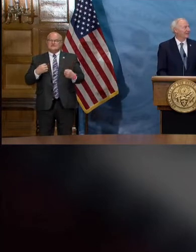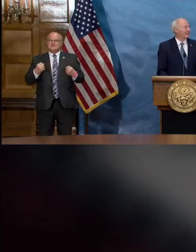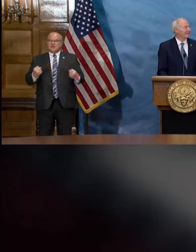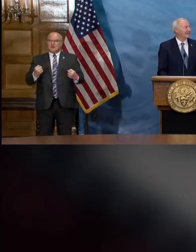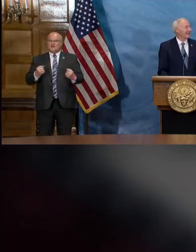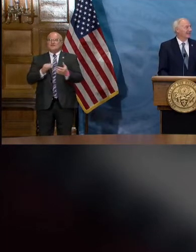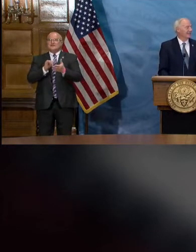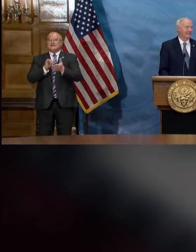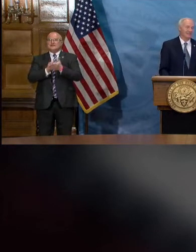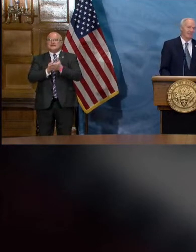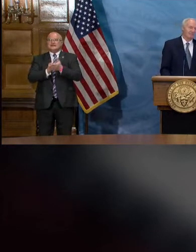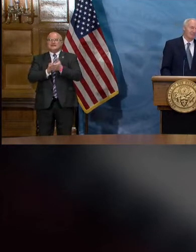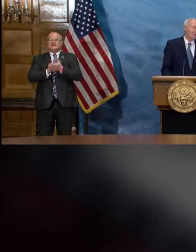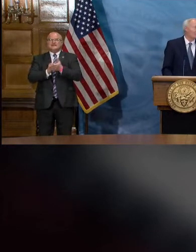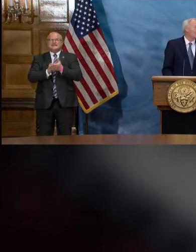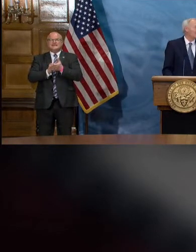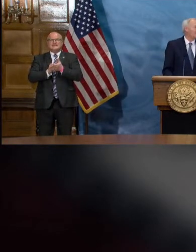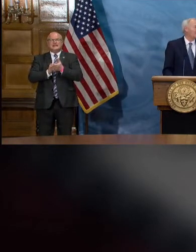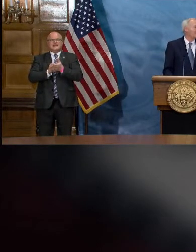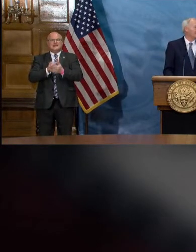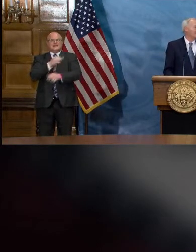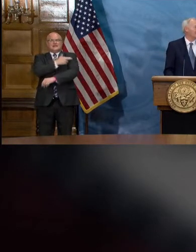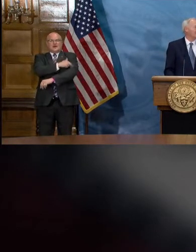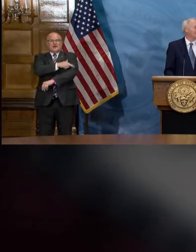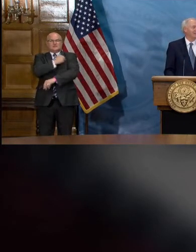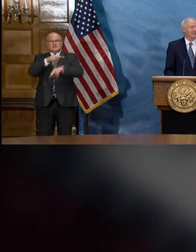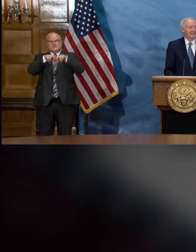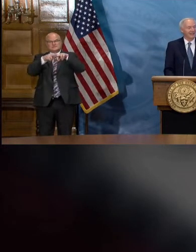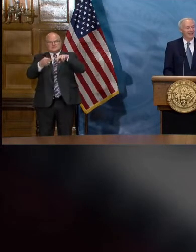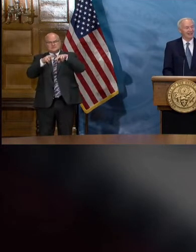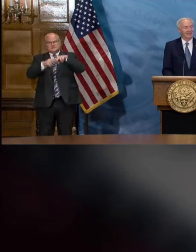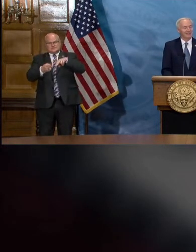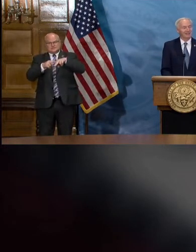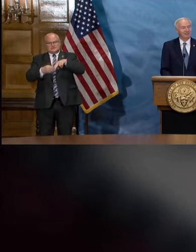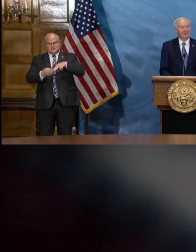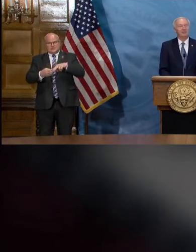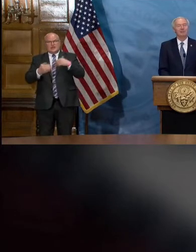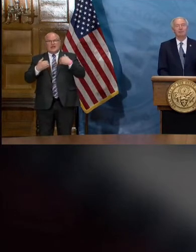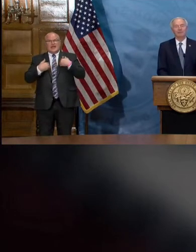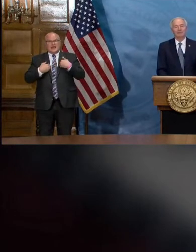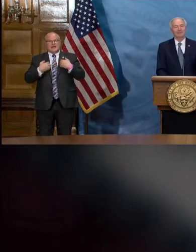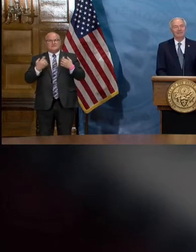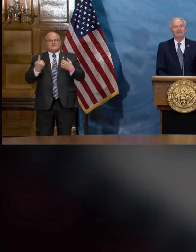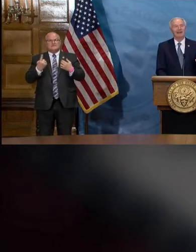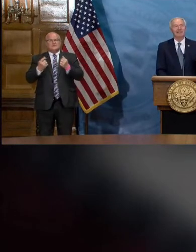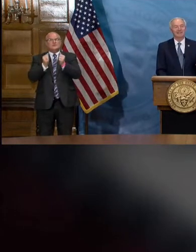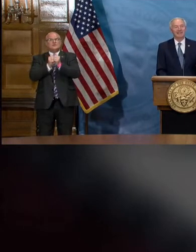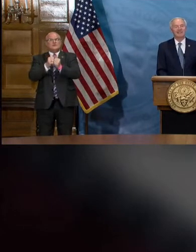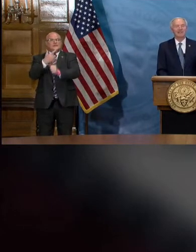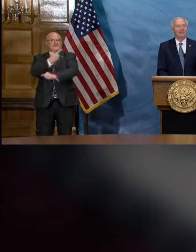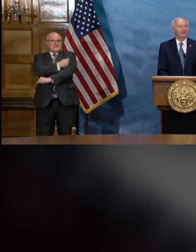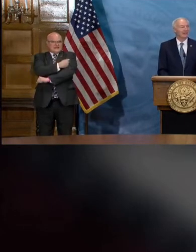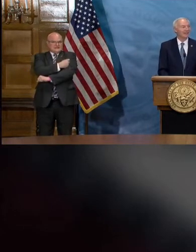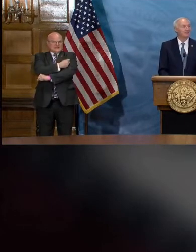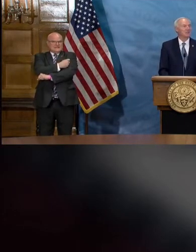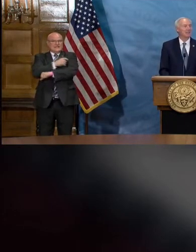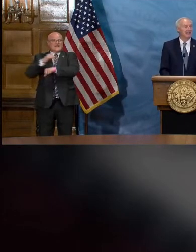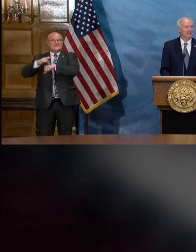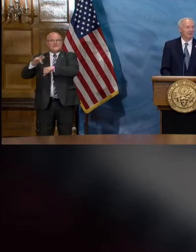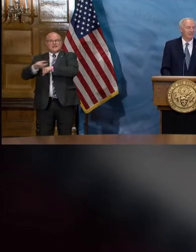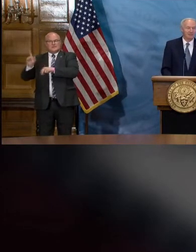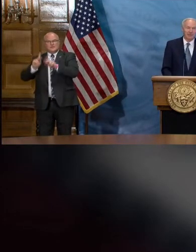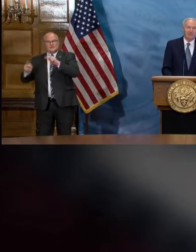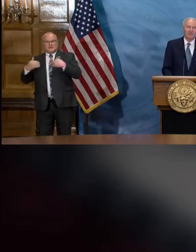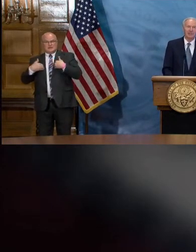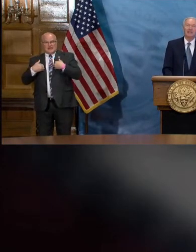that the reduced hospitalizations has something to do with the vaccines that are available and